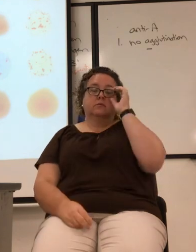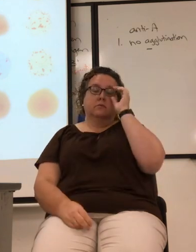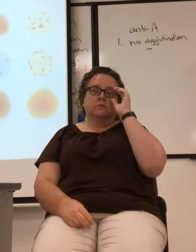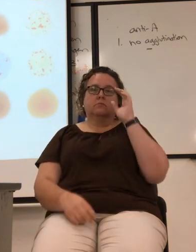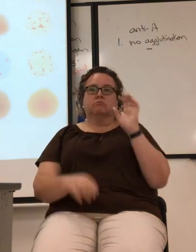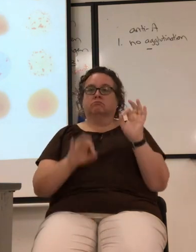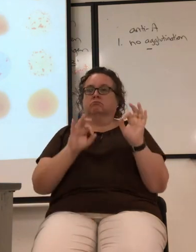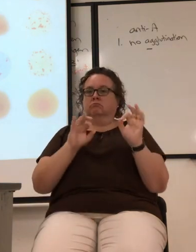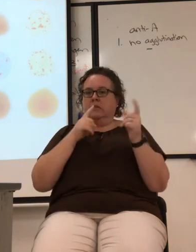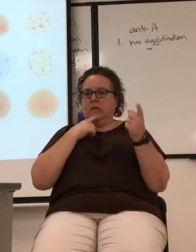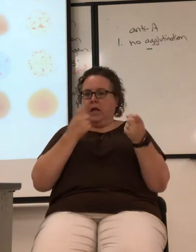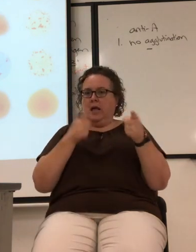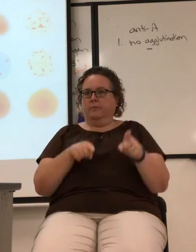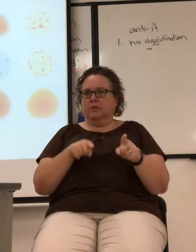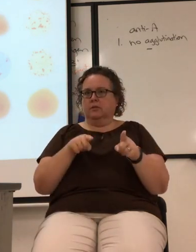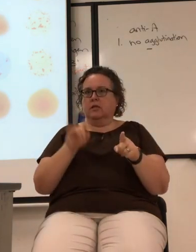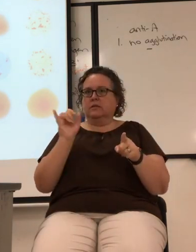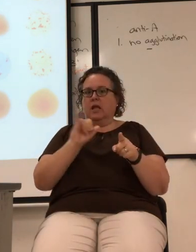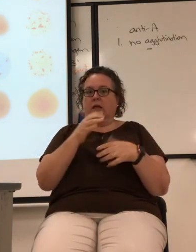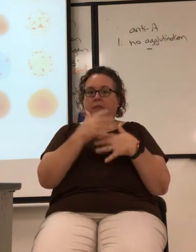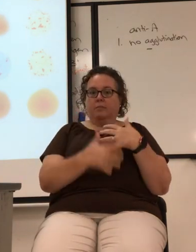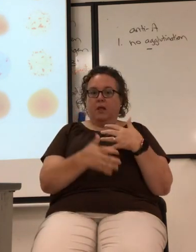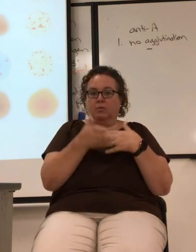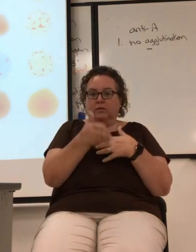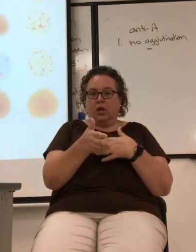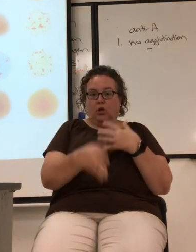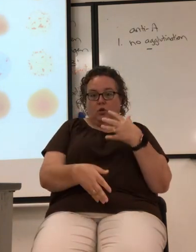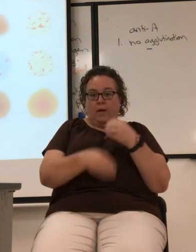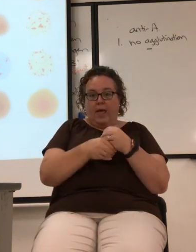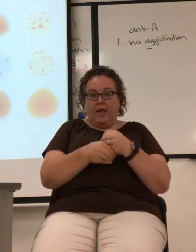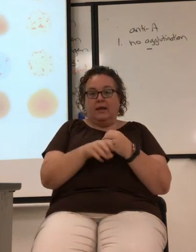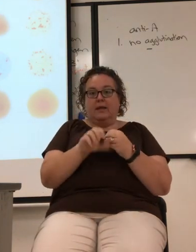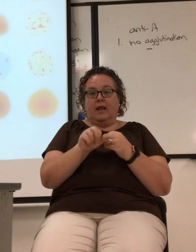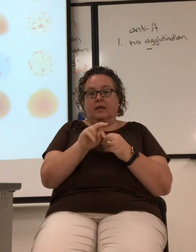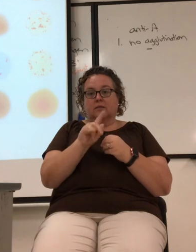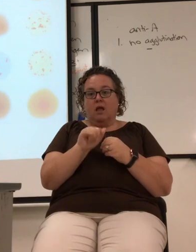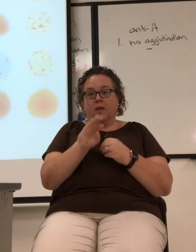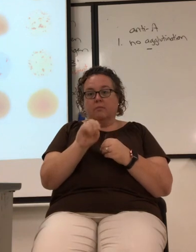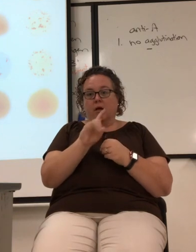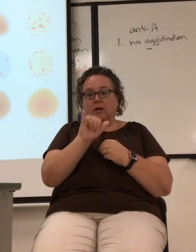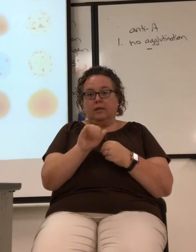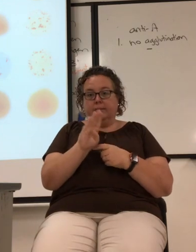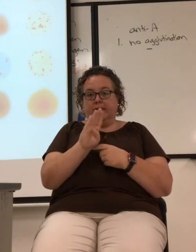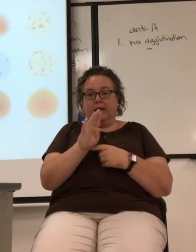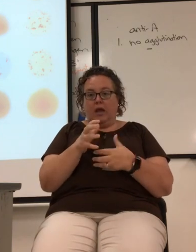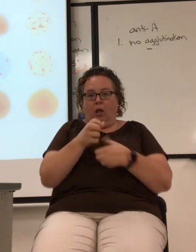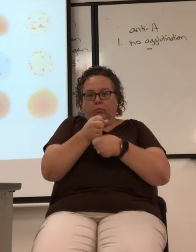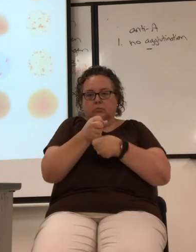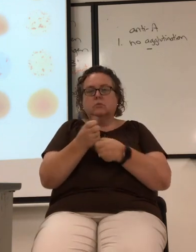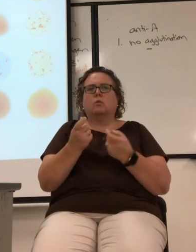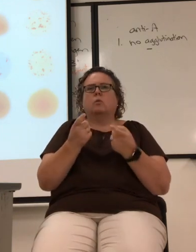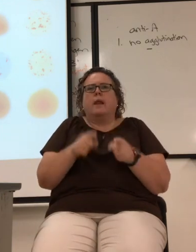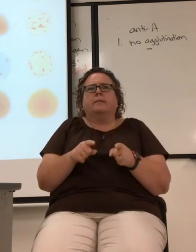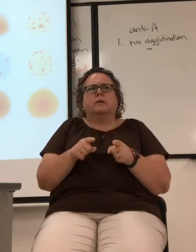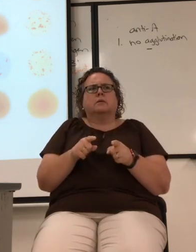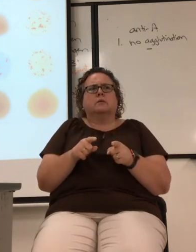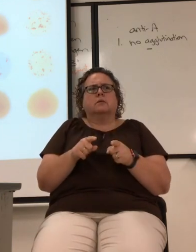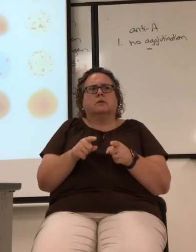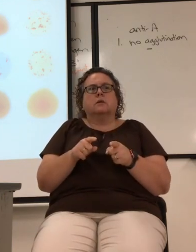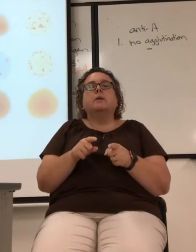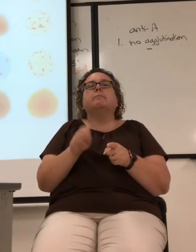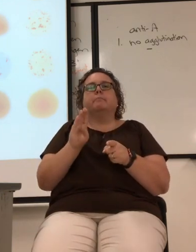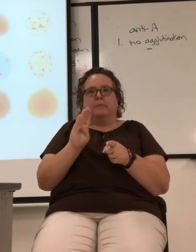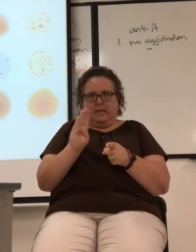Positive result. It's like the blood was there, you added antibody B to it, and it clumped up. Now, what do you deduce from that? The